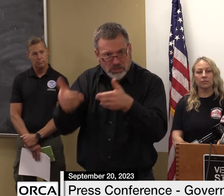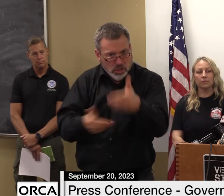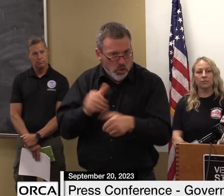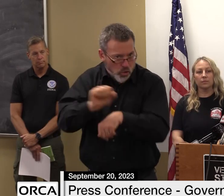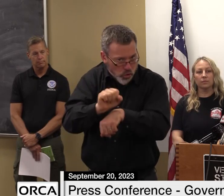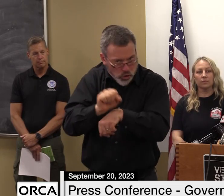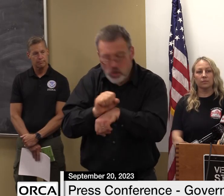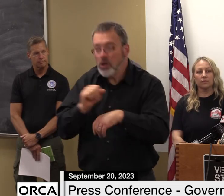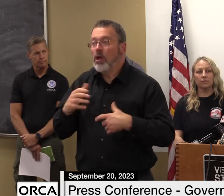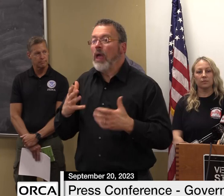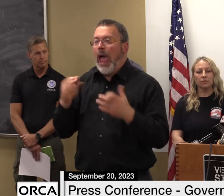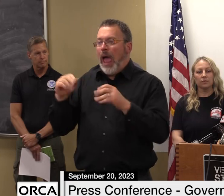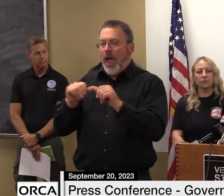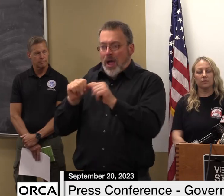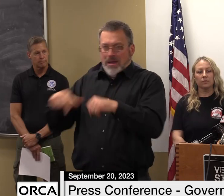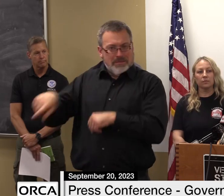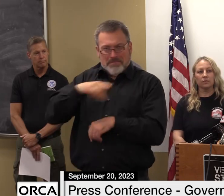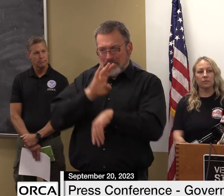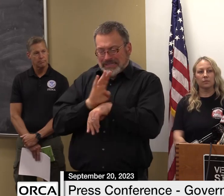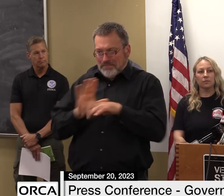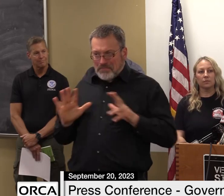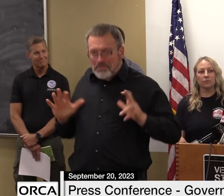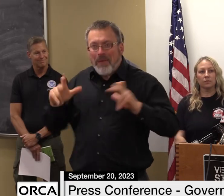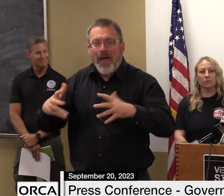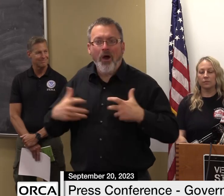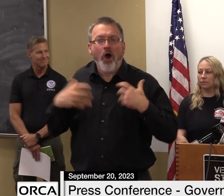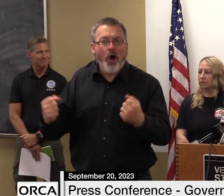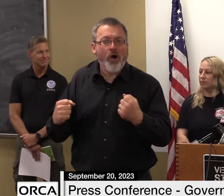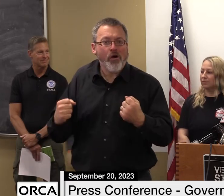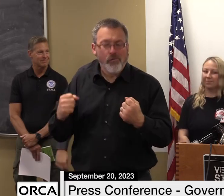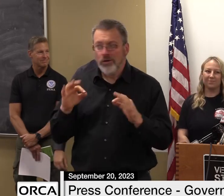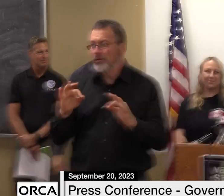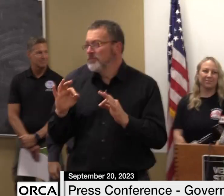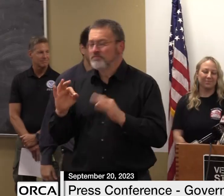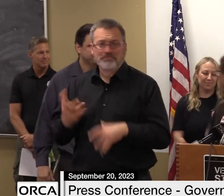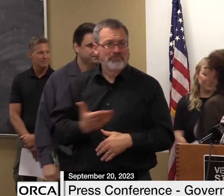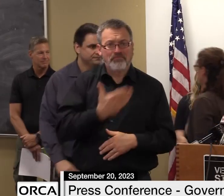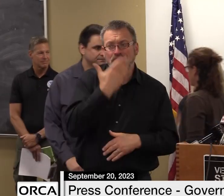Thank you. We'll now turn it over to Doug Farnham.